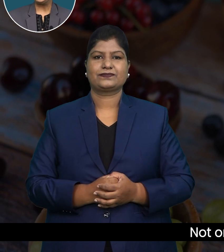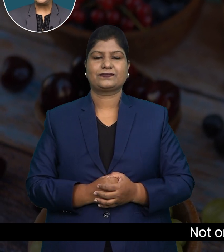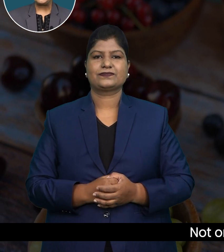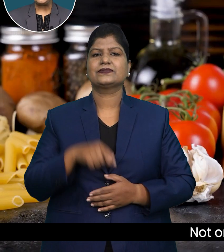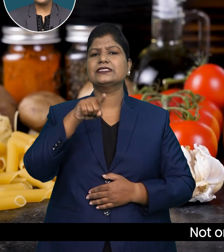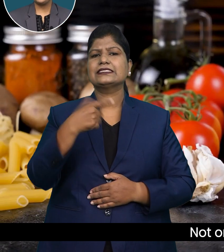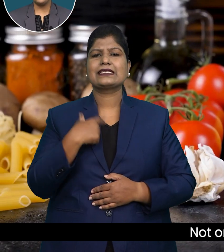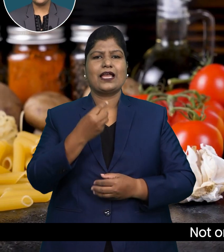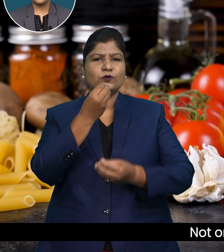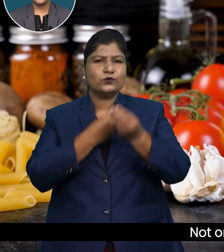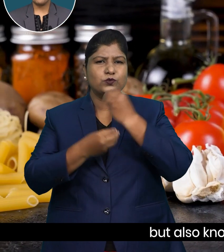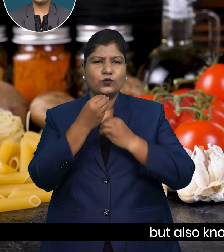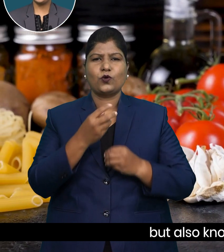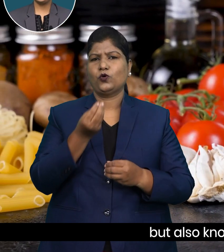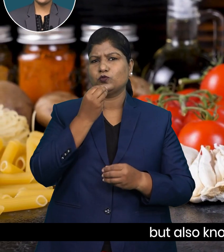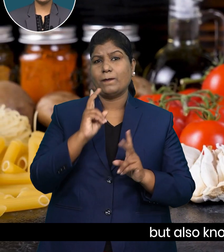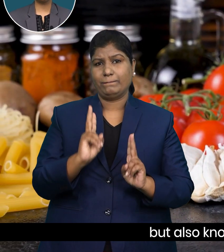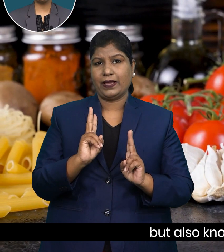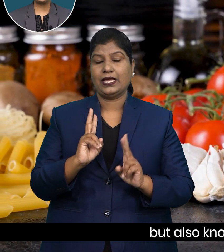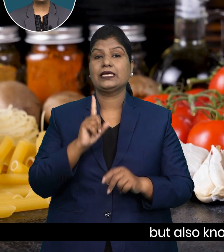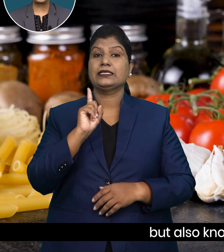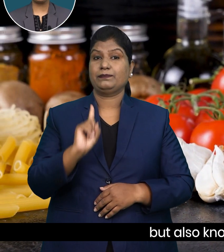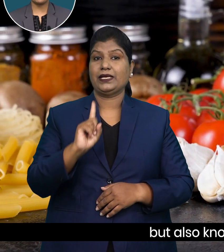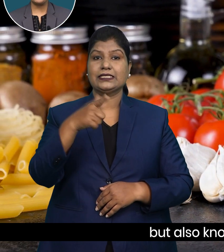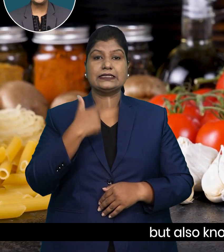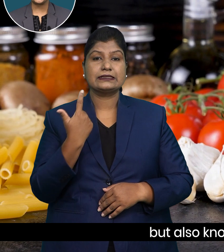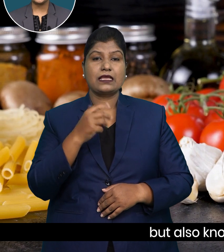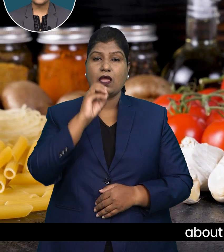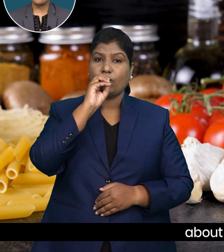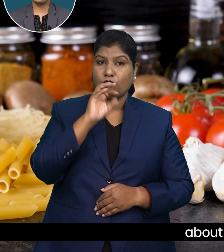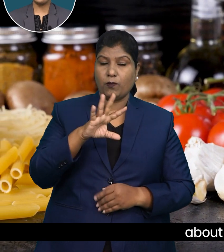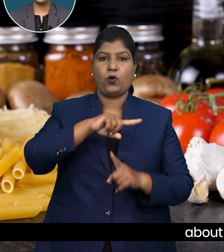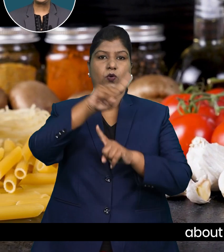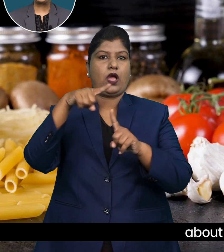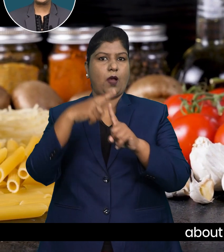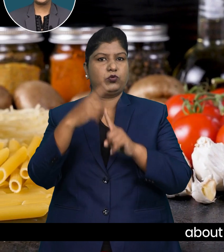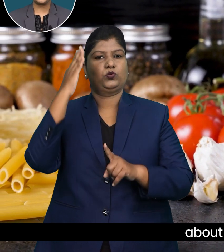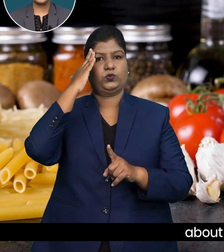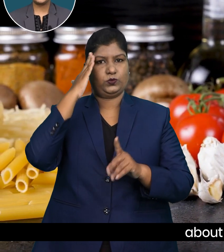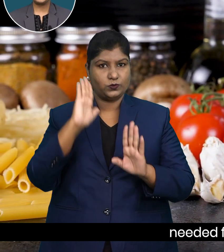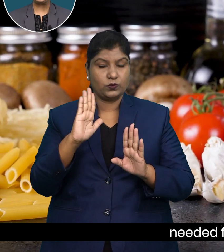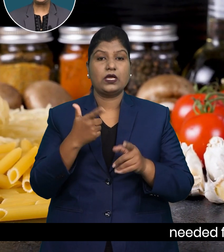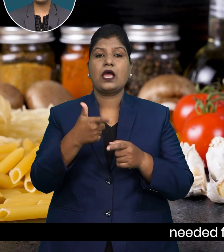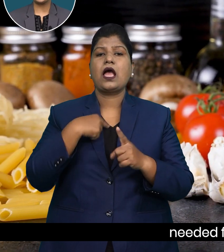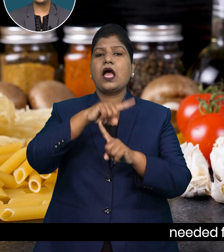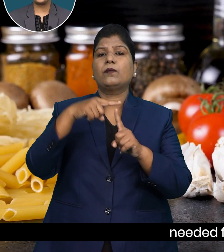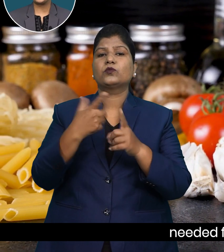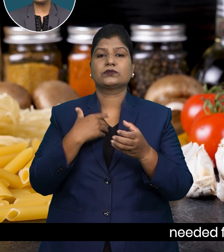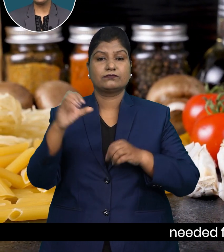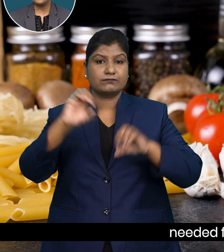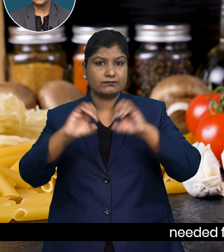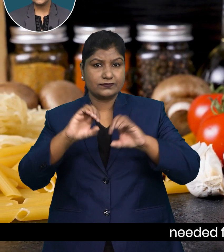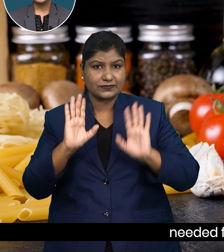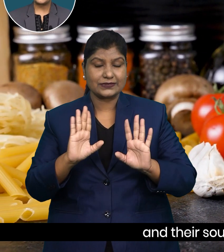Not only eating food, but also knowing the information about the ingredients needed for